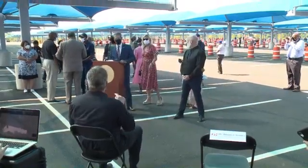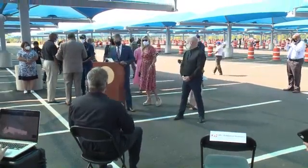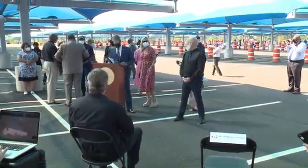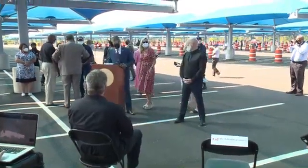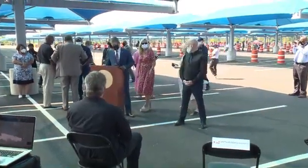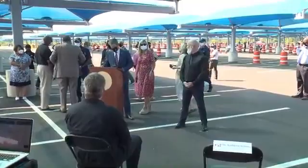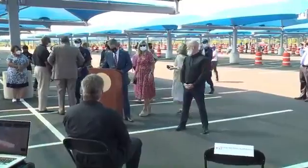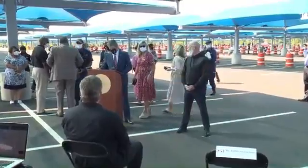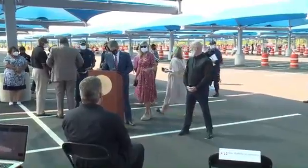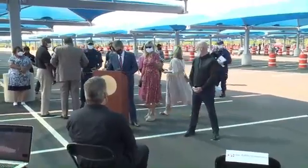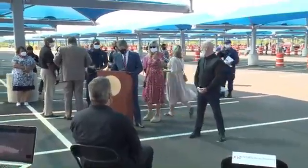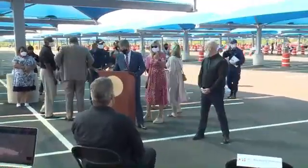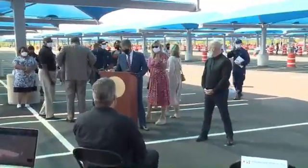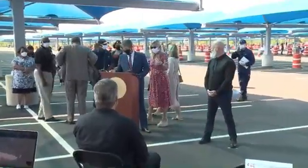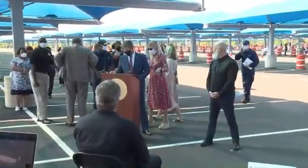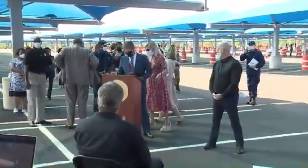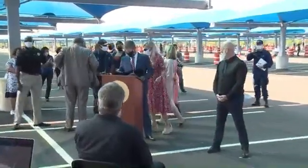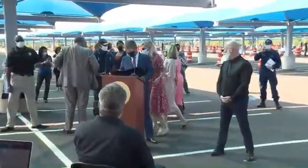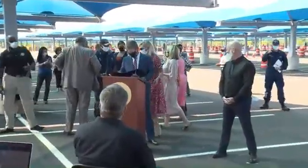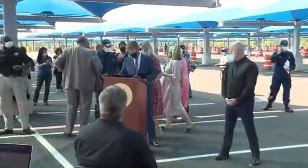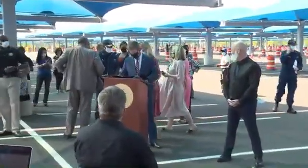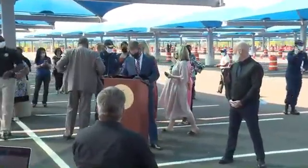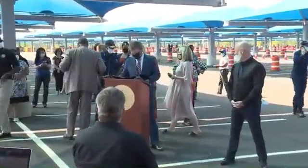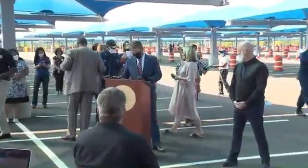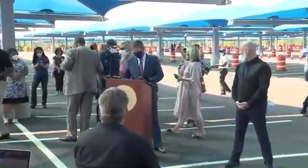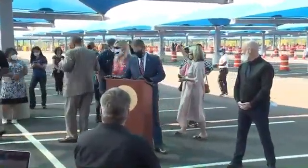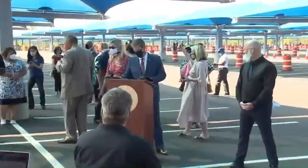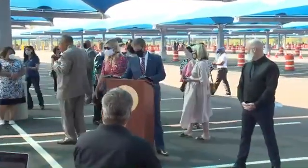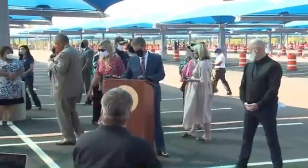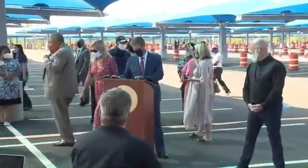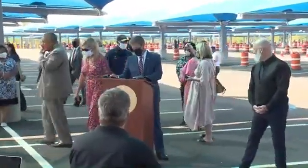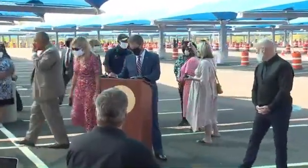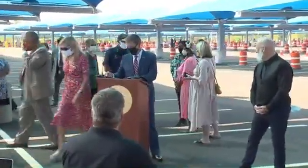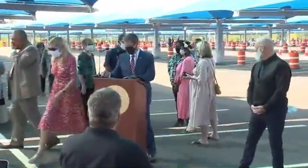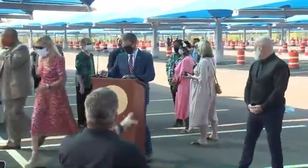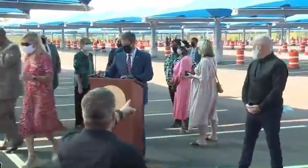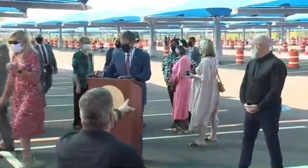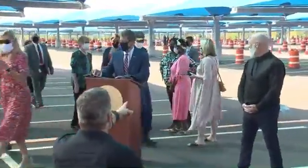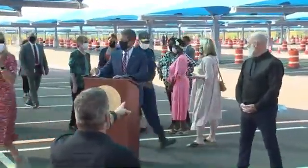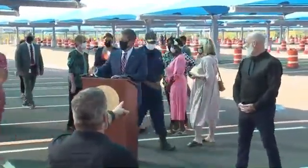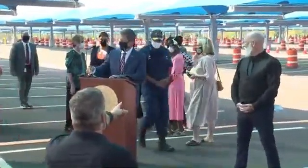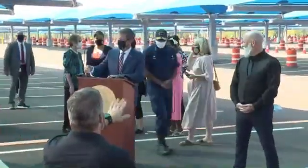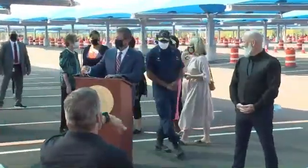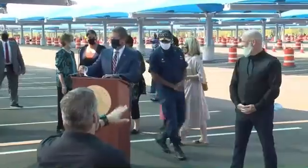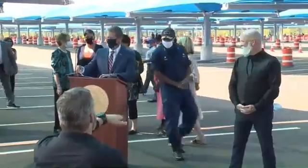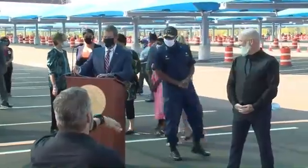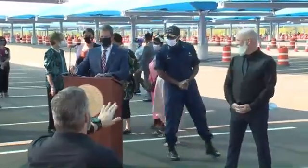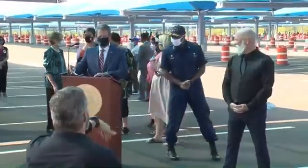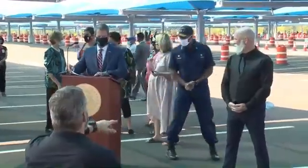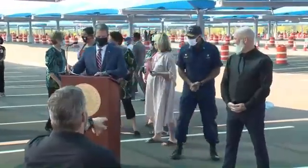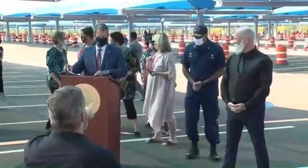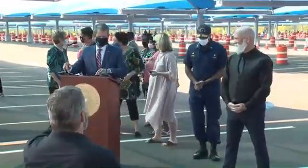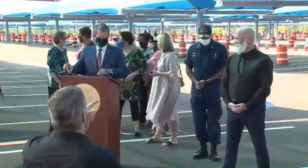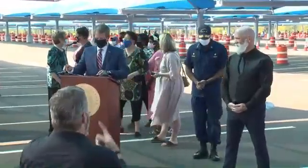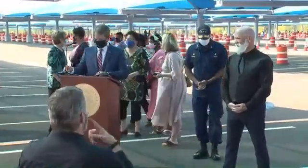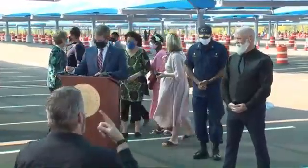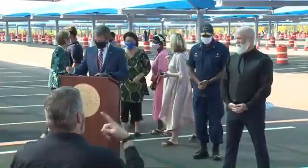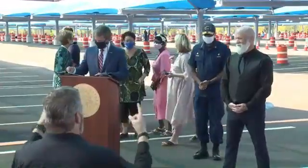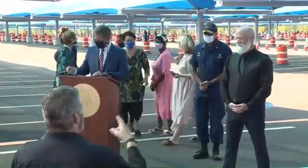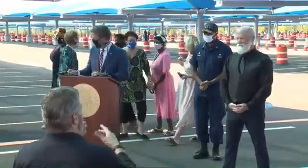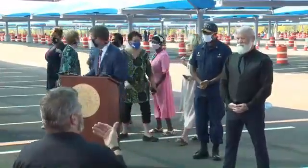position. All right, everybody, we're going to get started if you're ready. Are you going I'm going to be on your side over here, Joe.